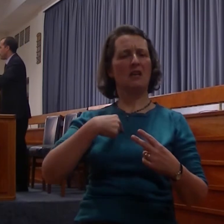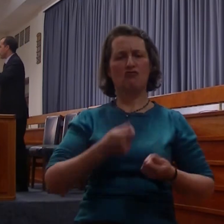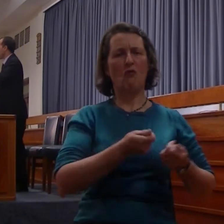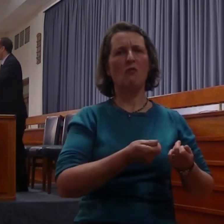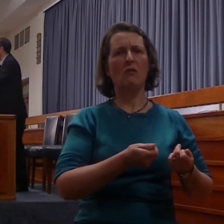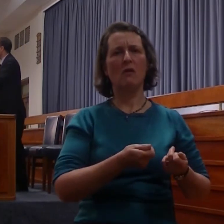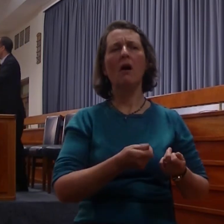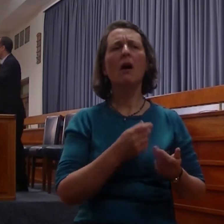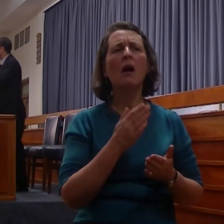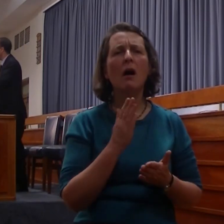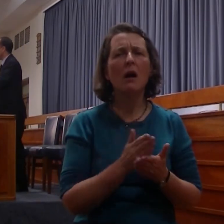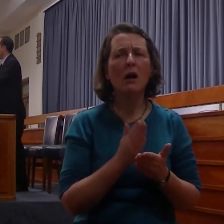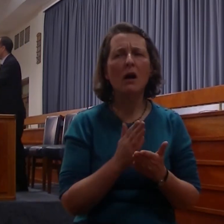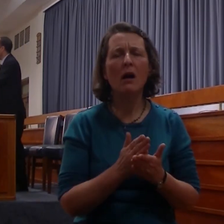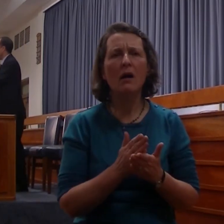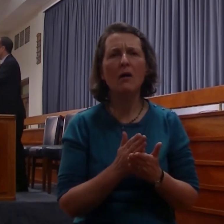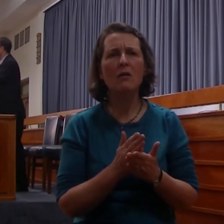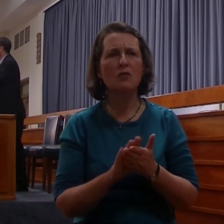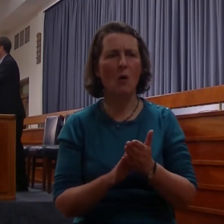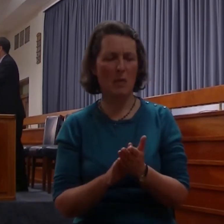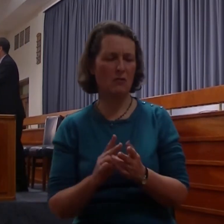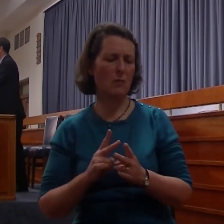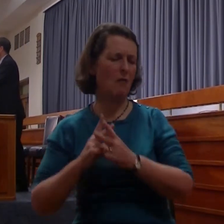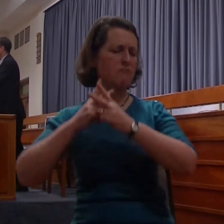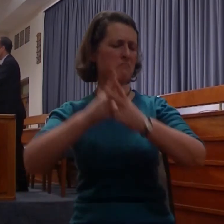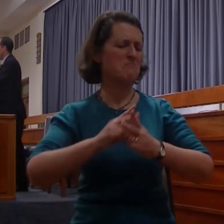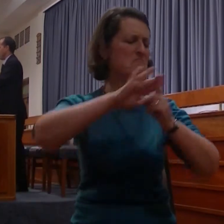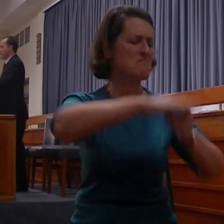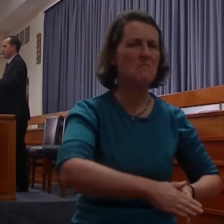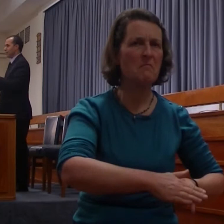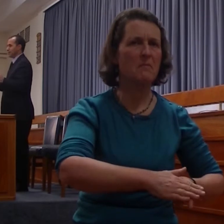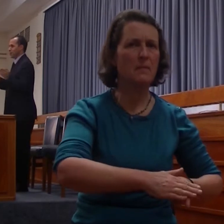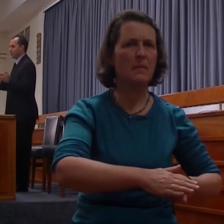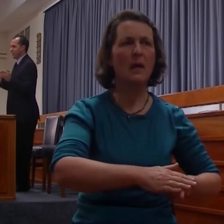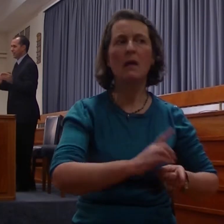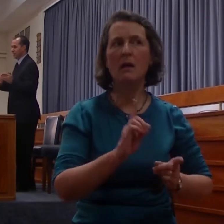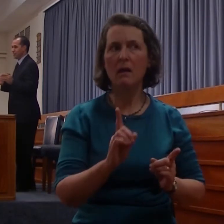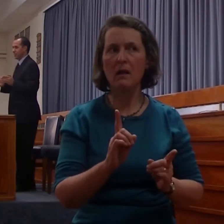of themselves so that everyone sees who they are. And they are